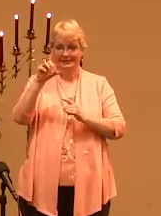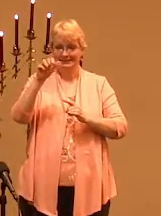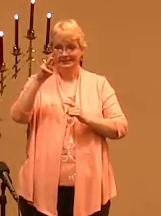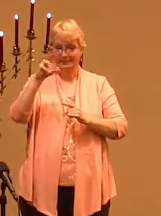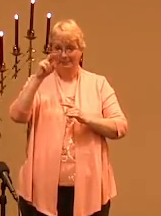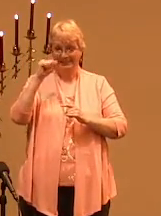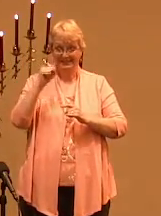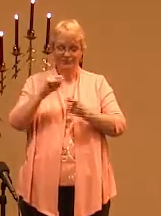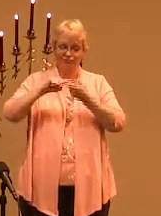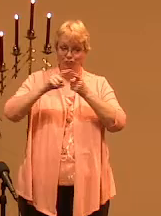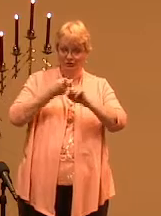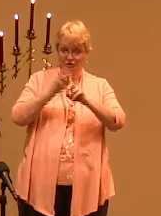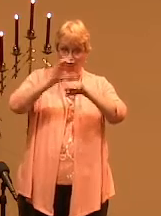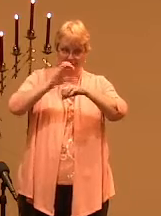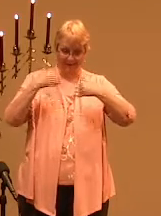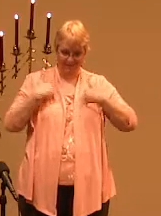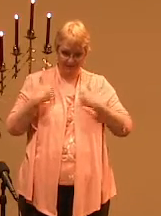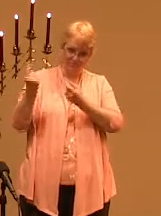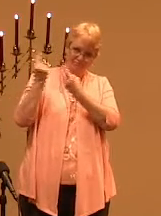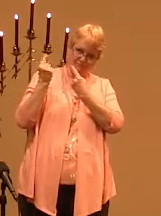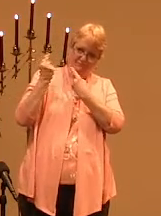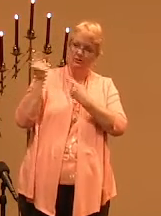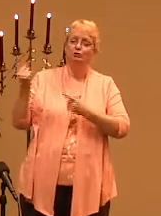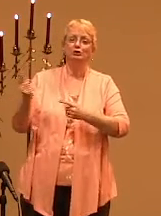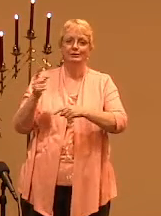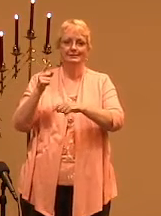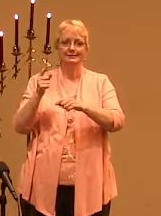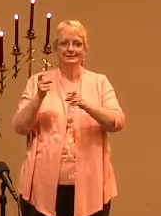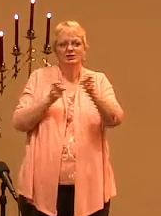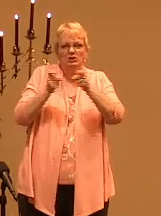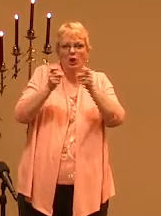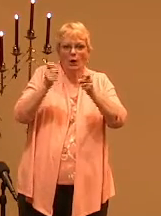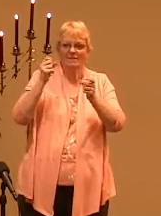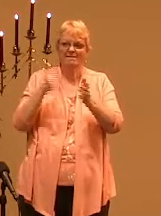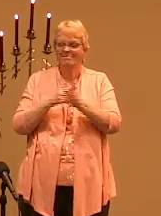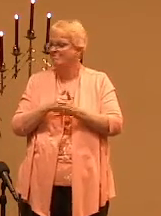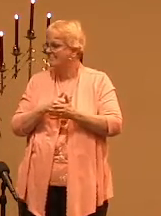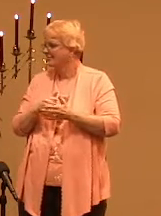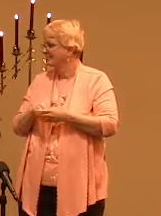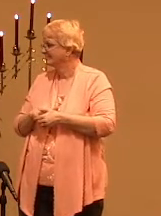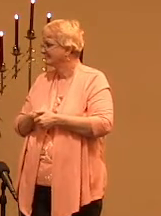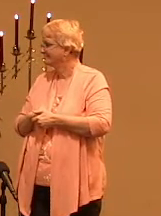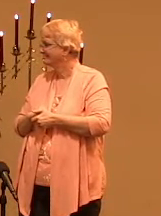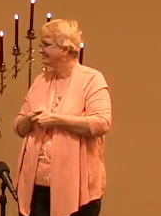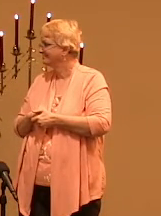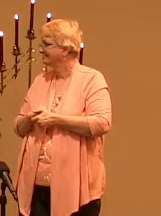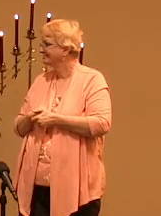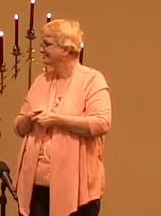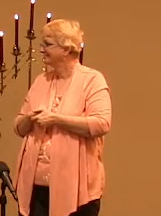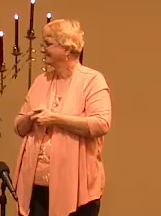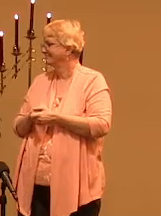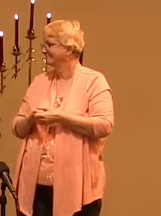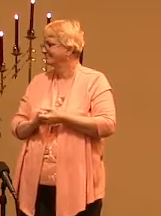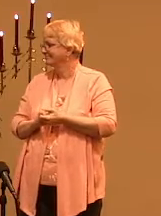actually leading it, right? And she's in charge. She's going to share about it. It's not for adults, though.